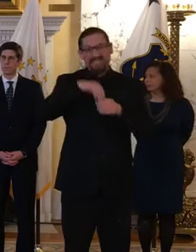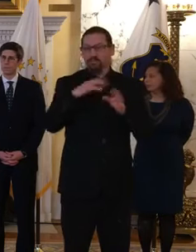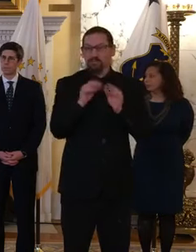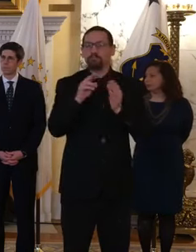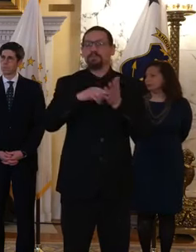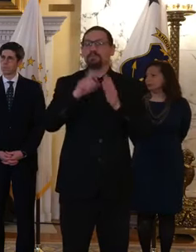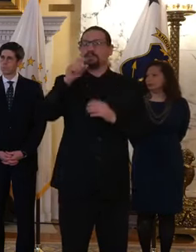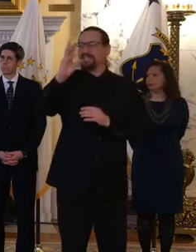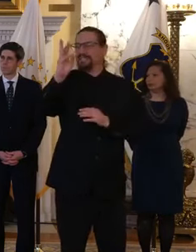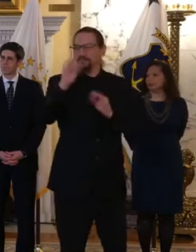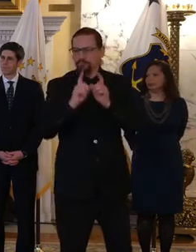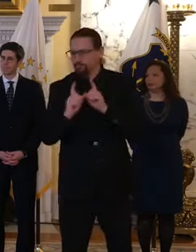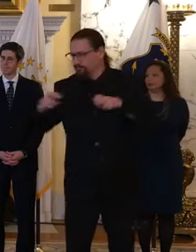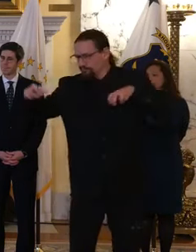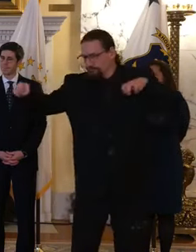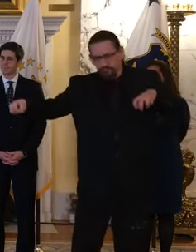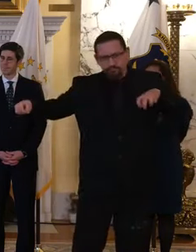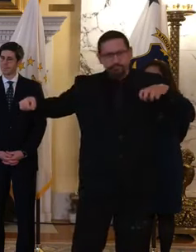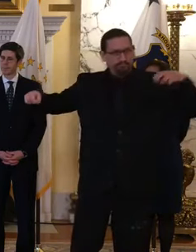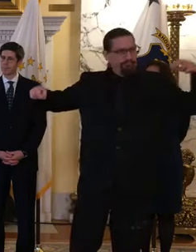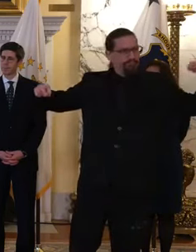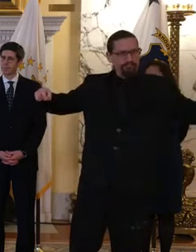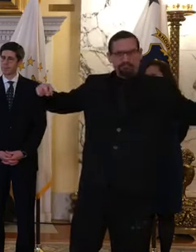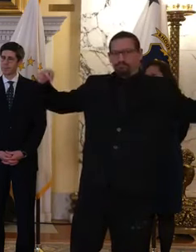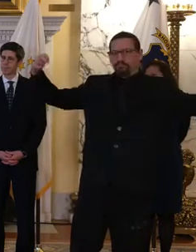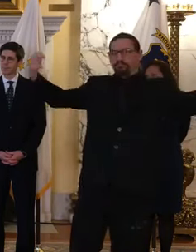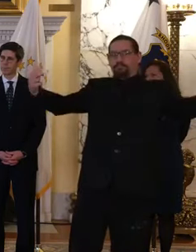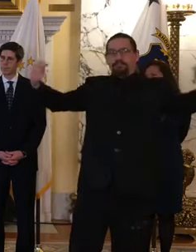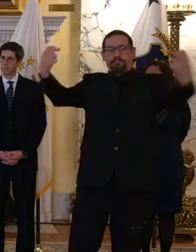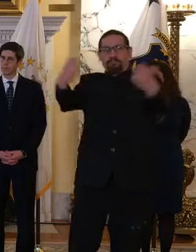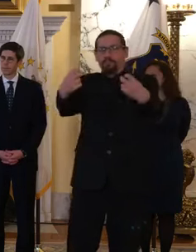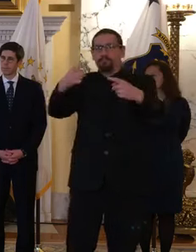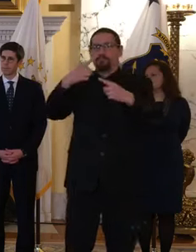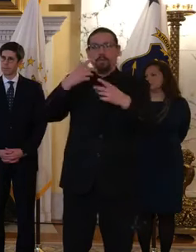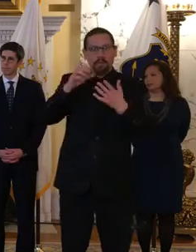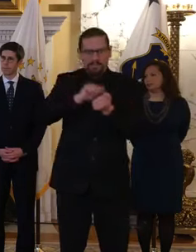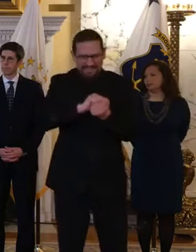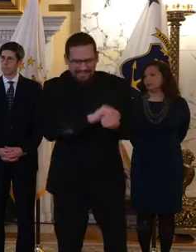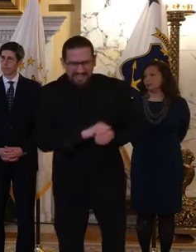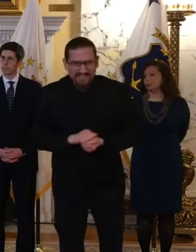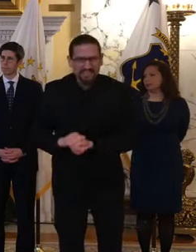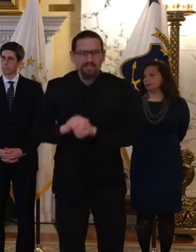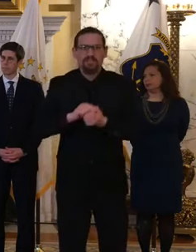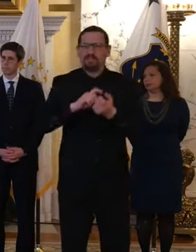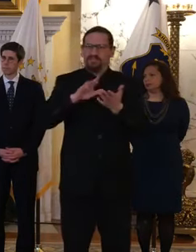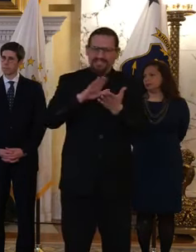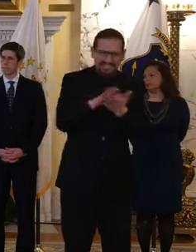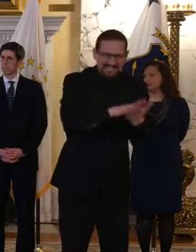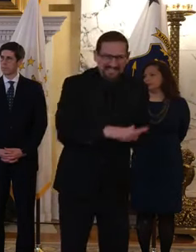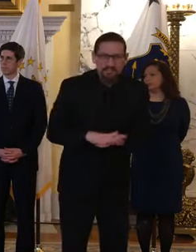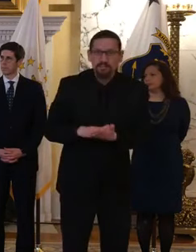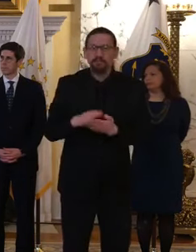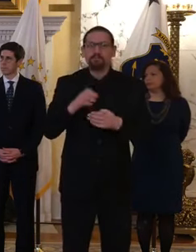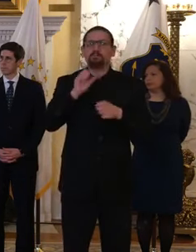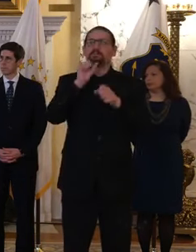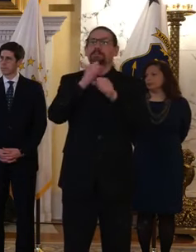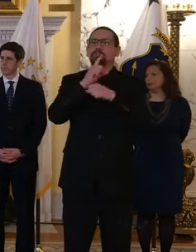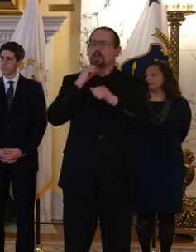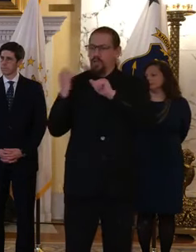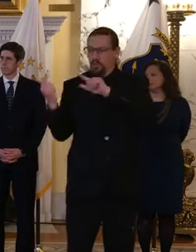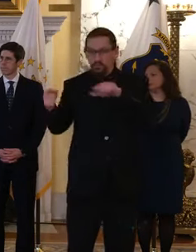their hands constantly, and absolutely 100%, no one who's sick, even a little, can be present at the